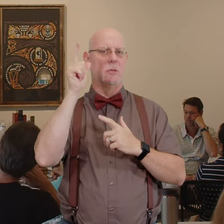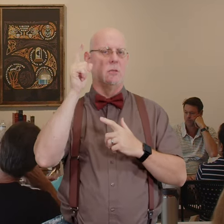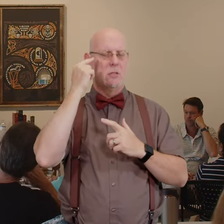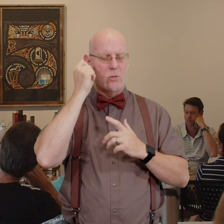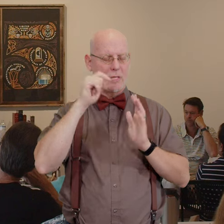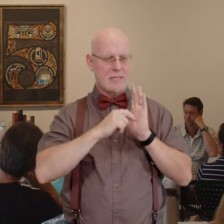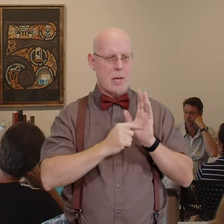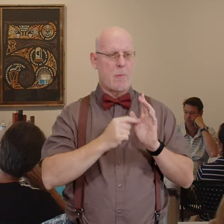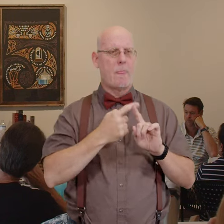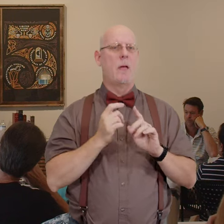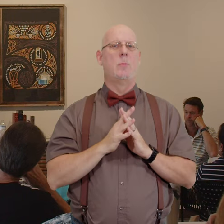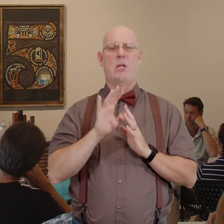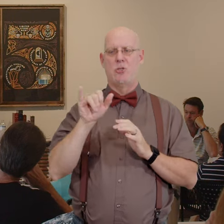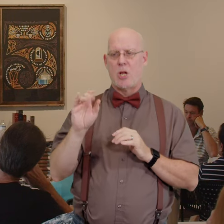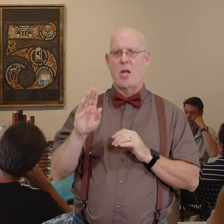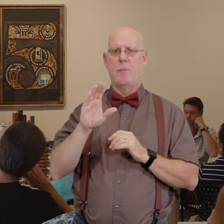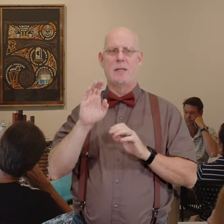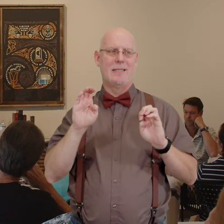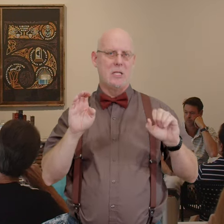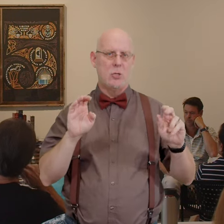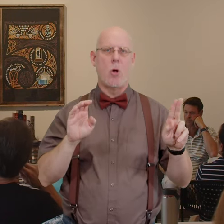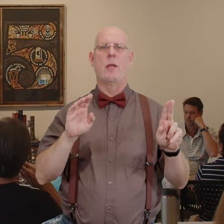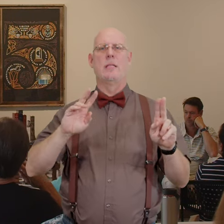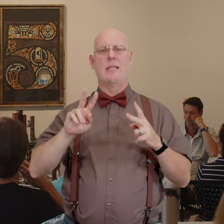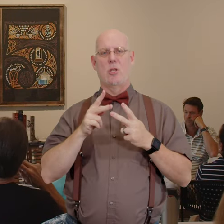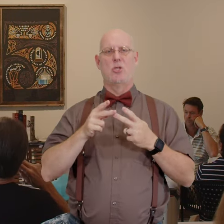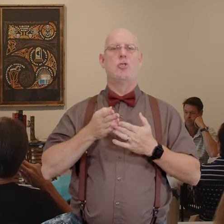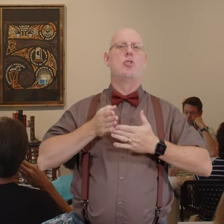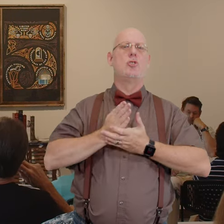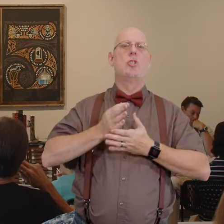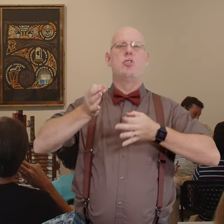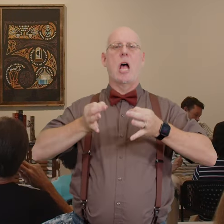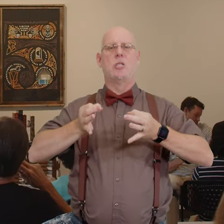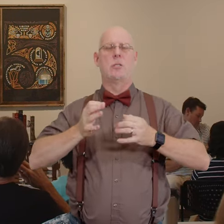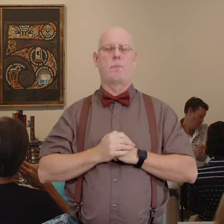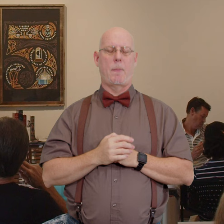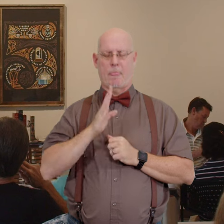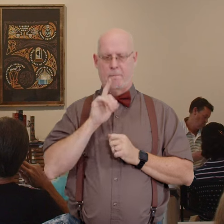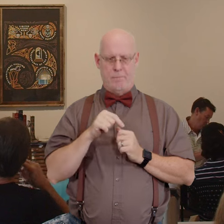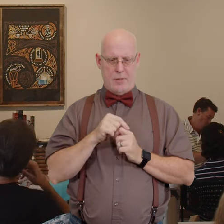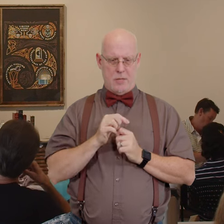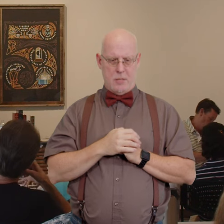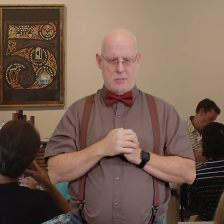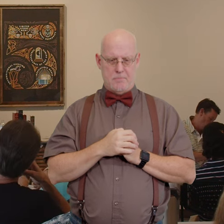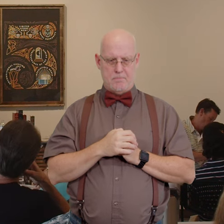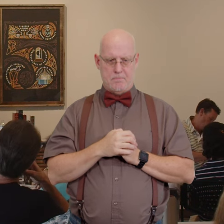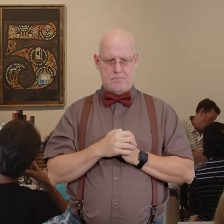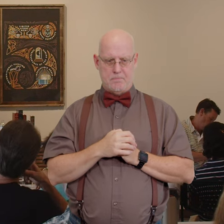of it. We get the example here from Jacob and Esau. But secondly, we come to the justice of unconditional election, which is talking about